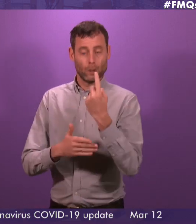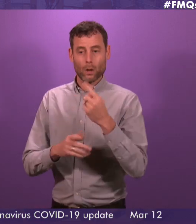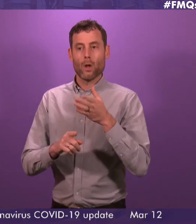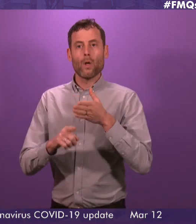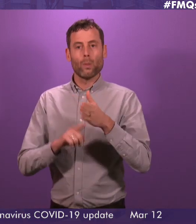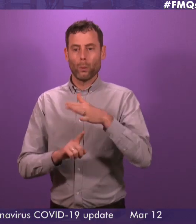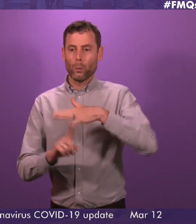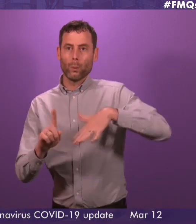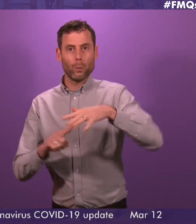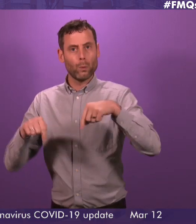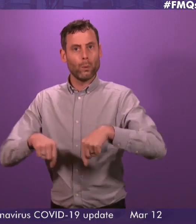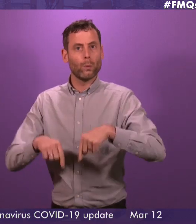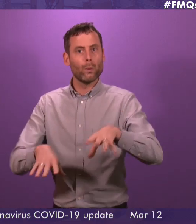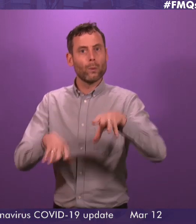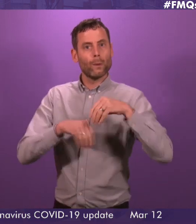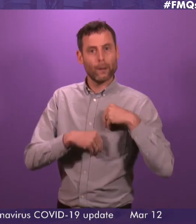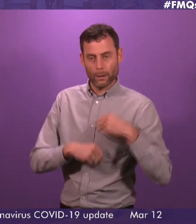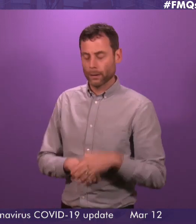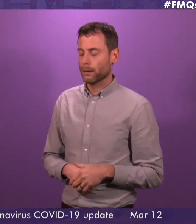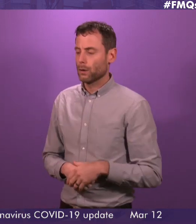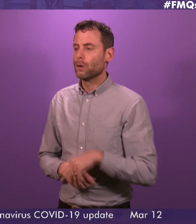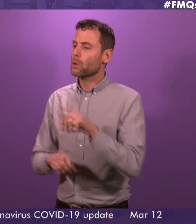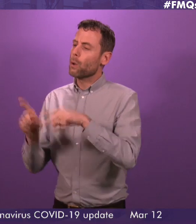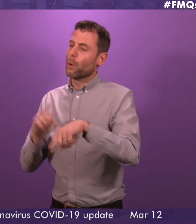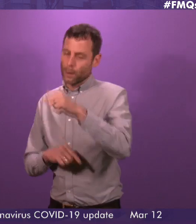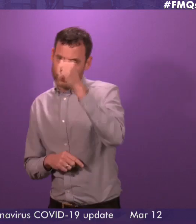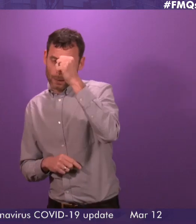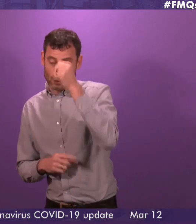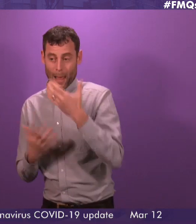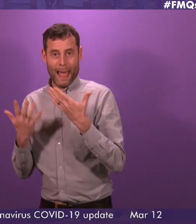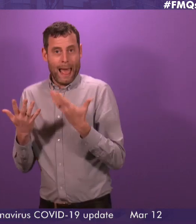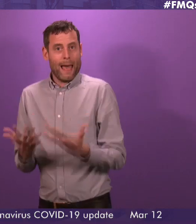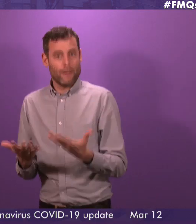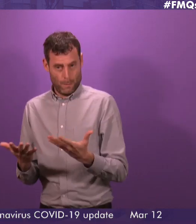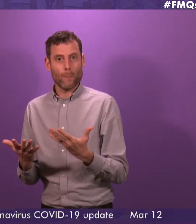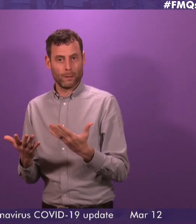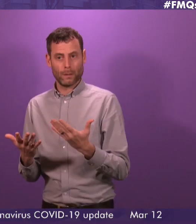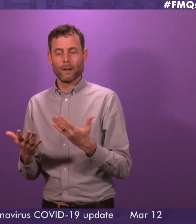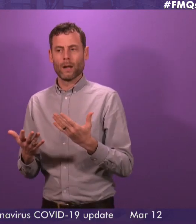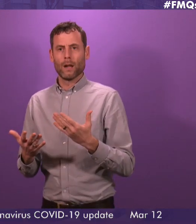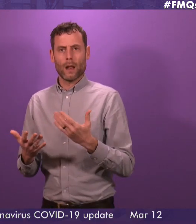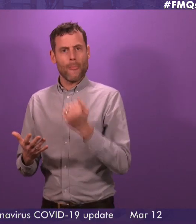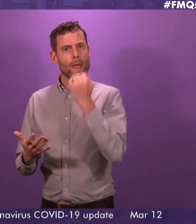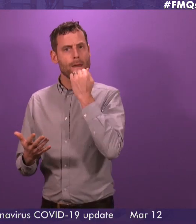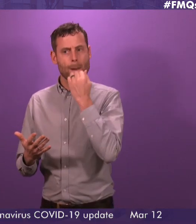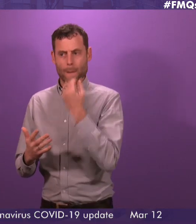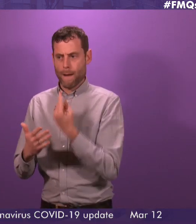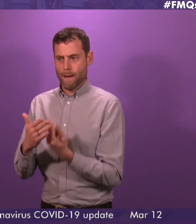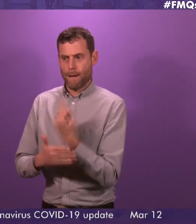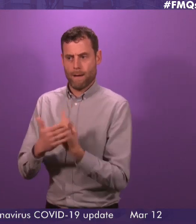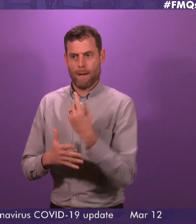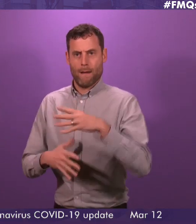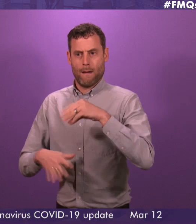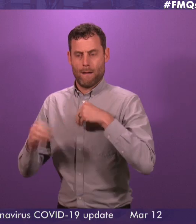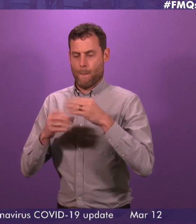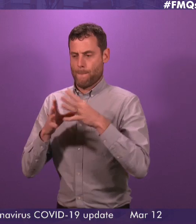transmission. Members will be aware then that what we are seeing is a sharp spike in the number of cases